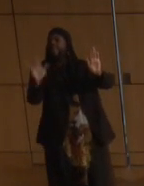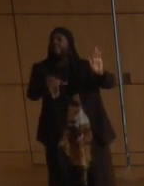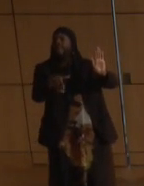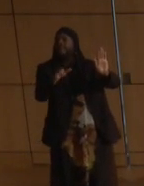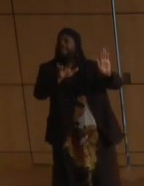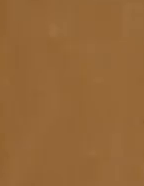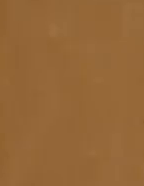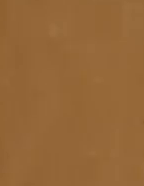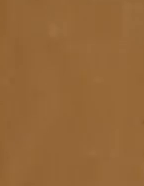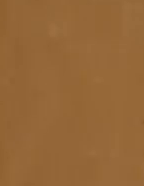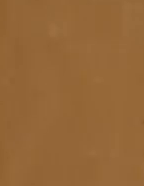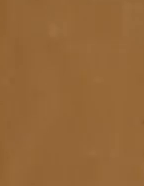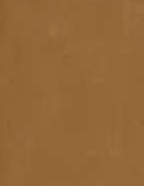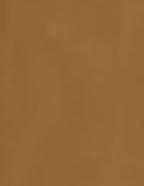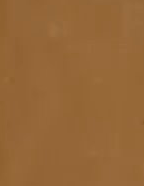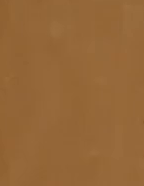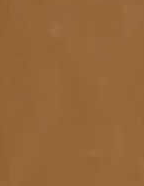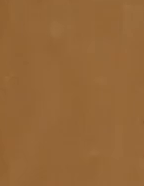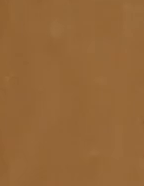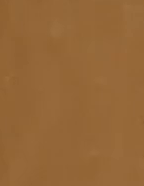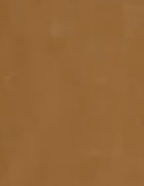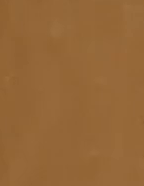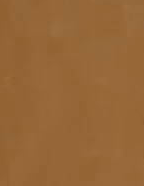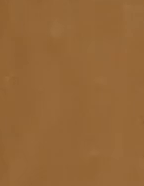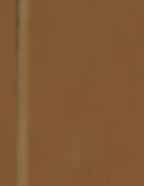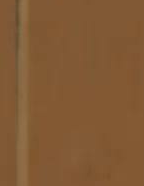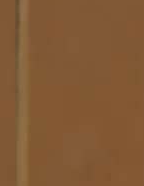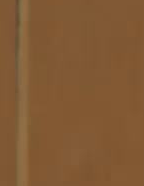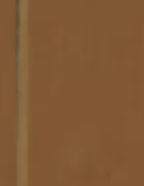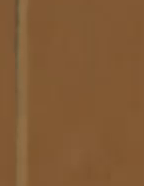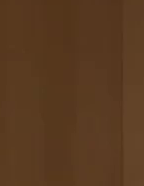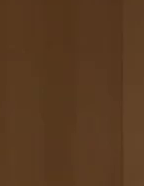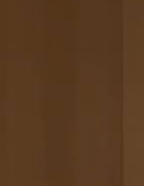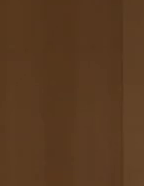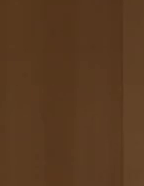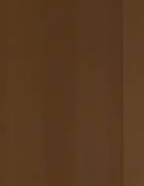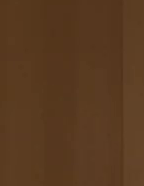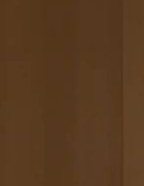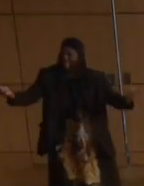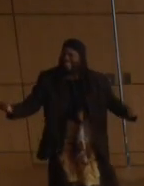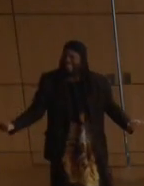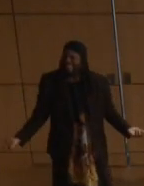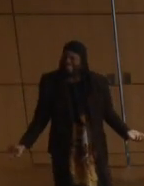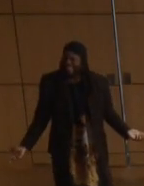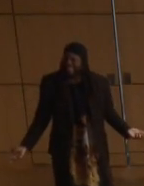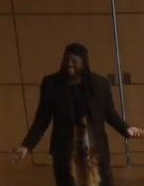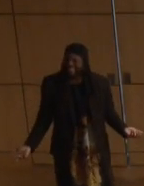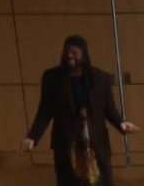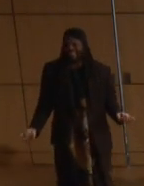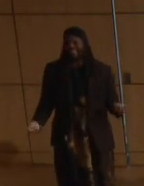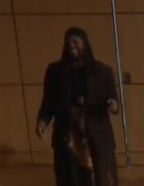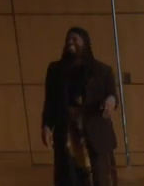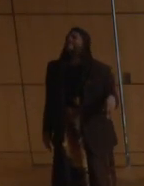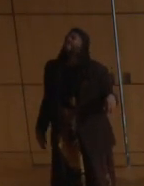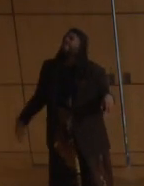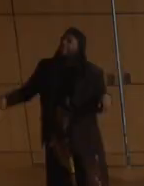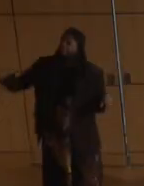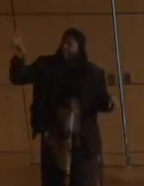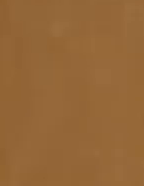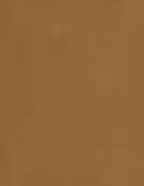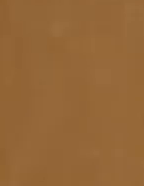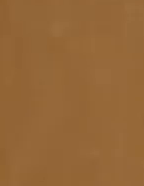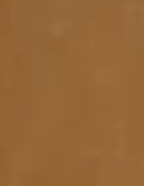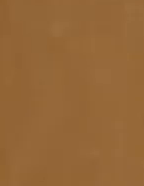spell? Desserts. So come on, y'all. Flip the